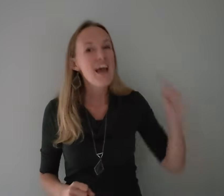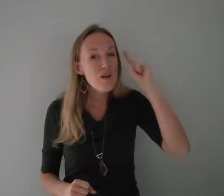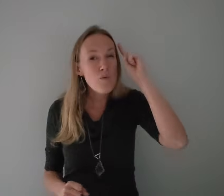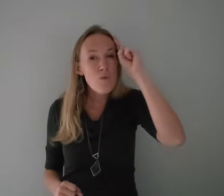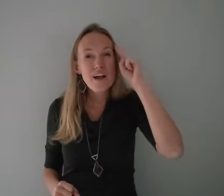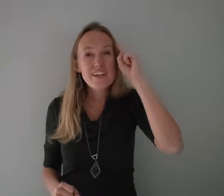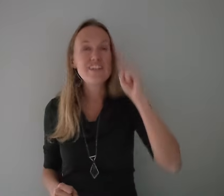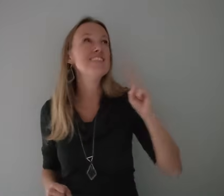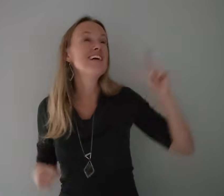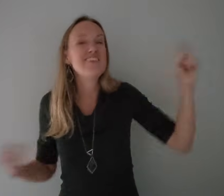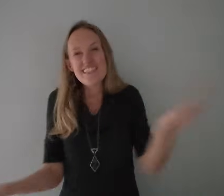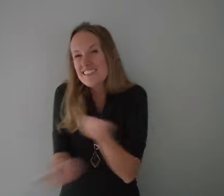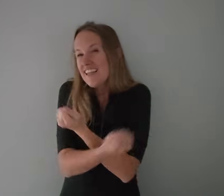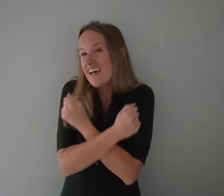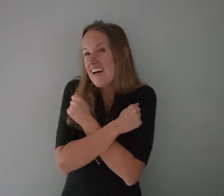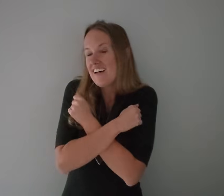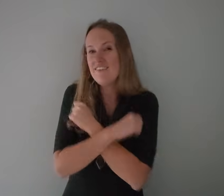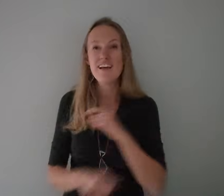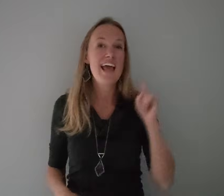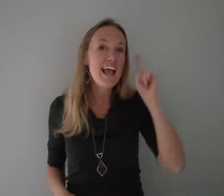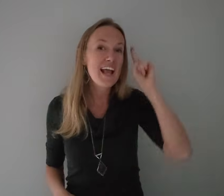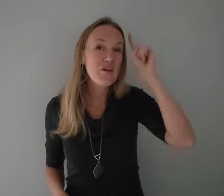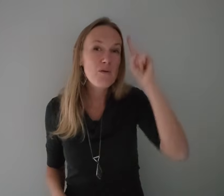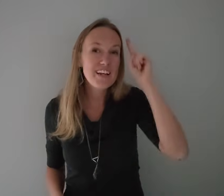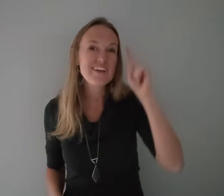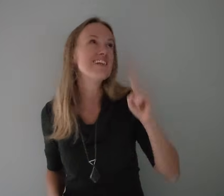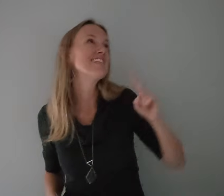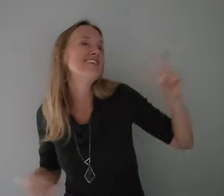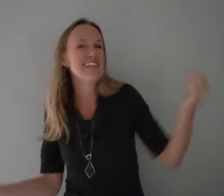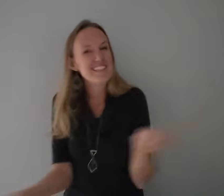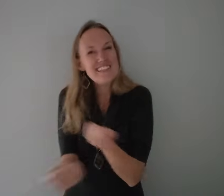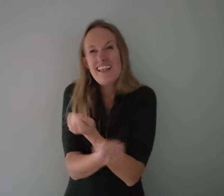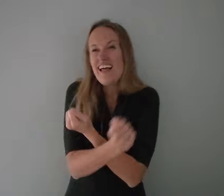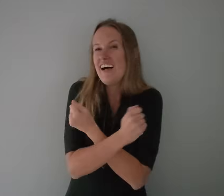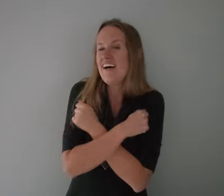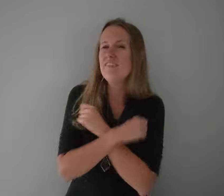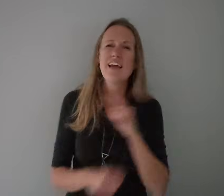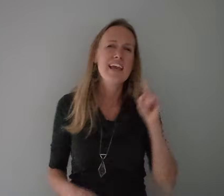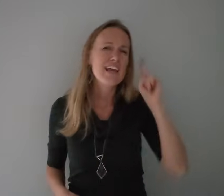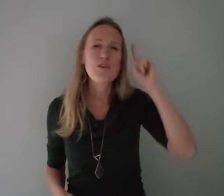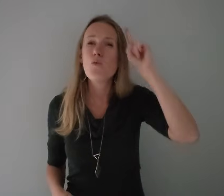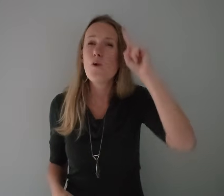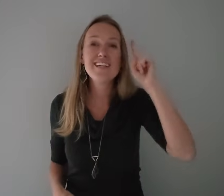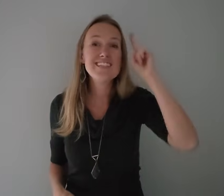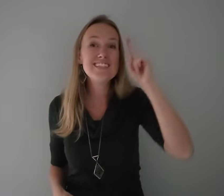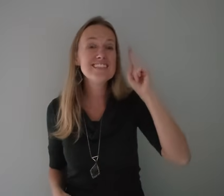And wonders of his love, and wonders of his love, and wonders